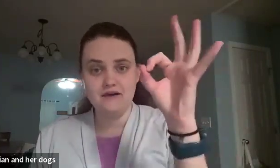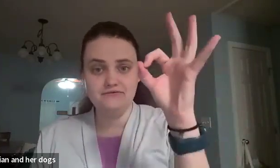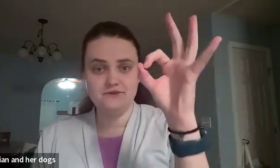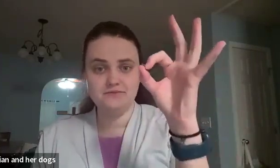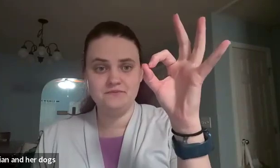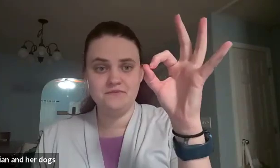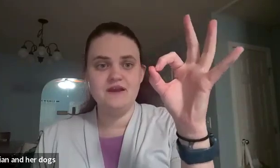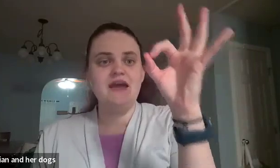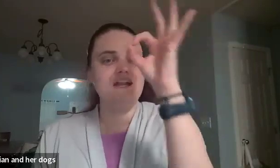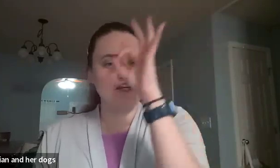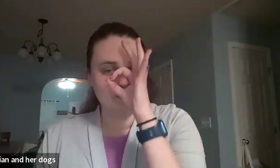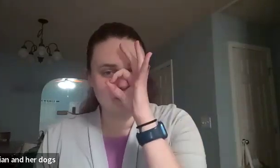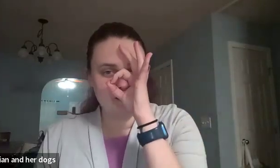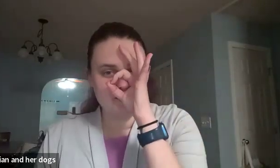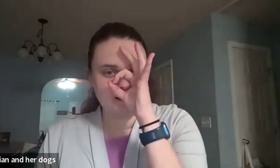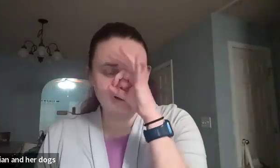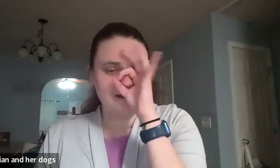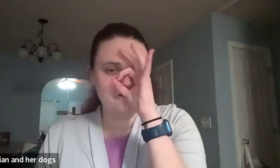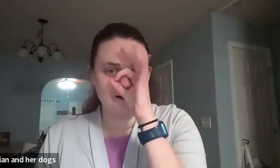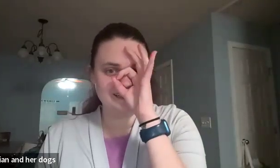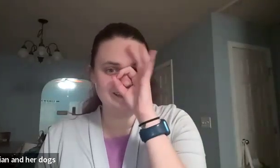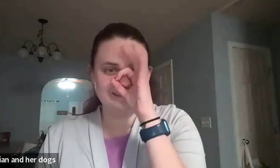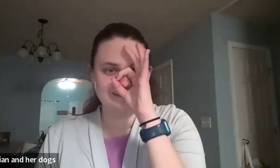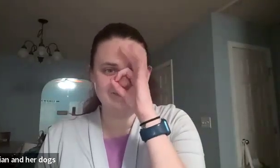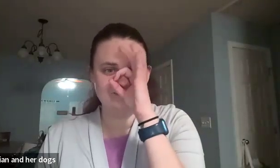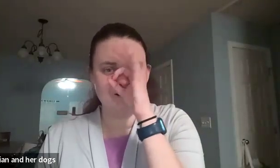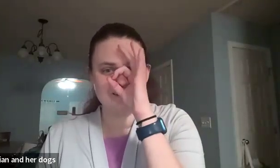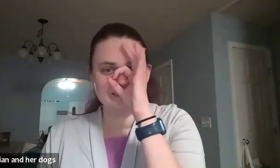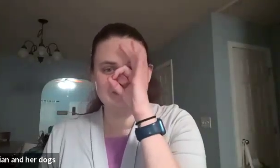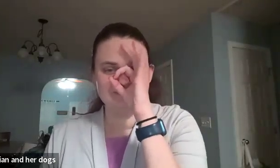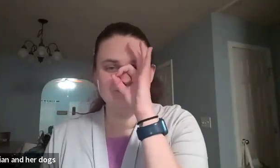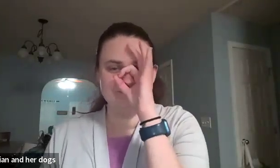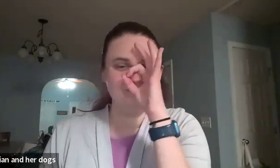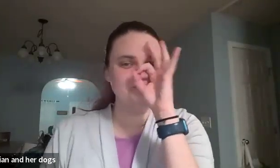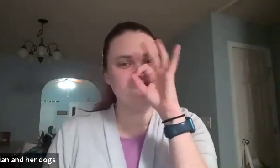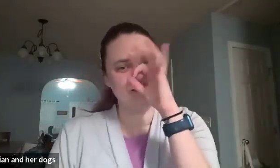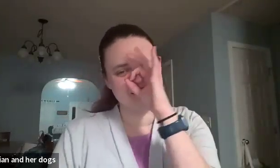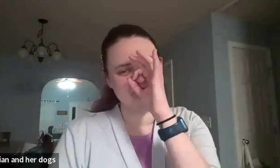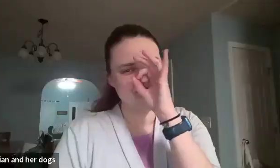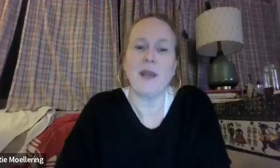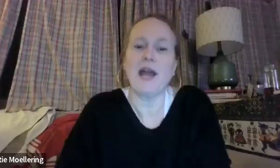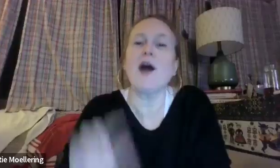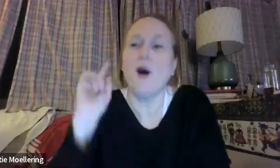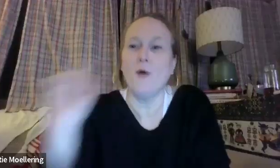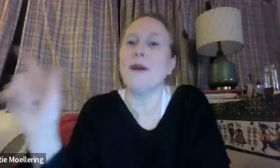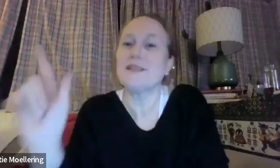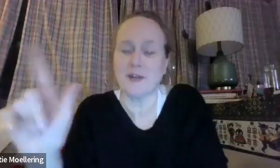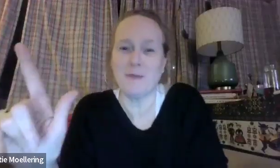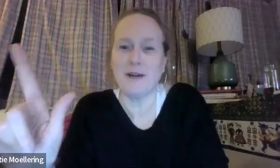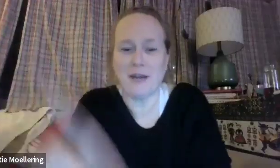F. And you're going to put your nose right here and go fox. Fox. Fox. Okay, I always forget about that one,